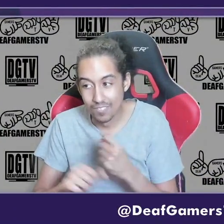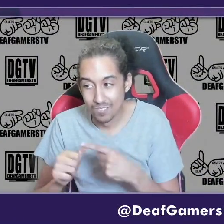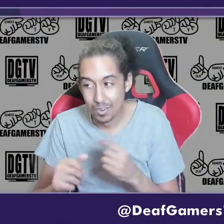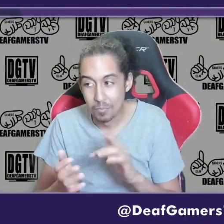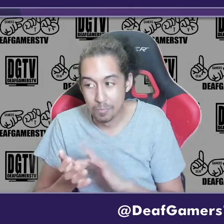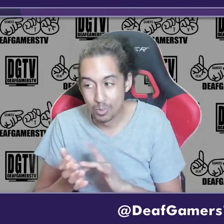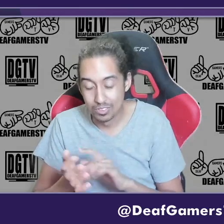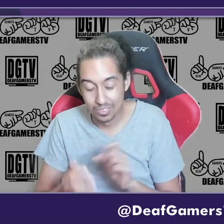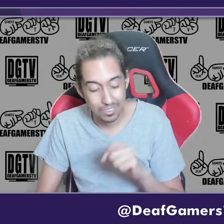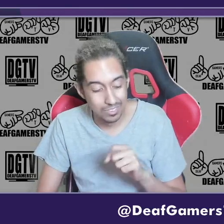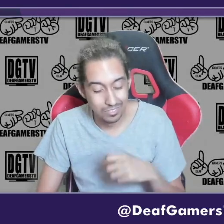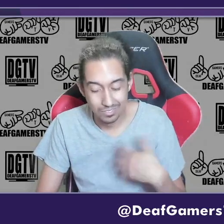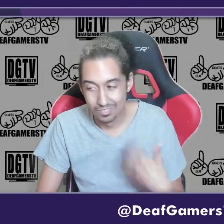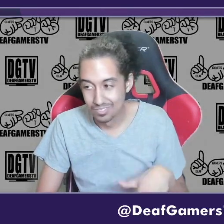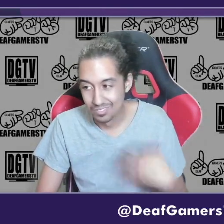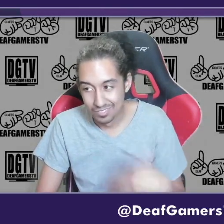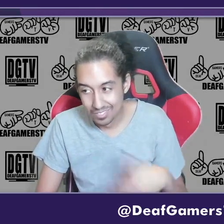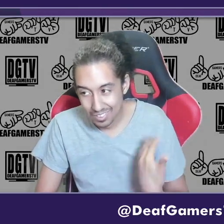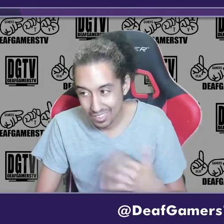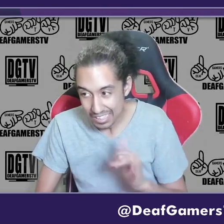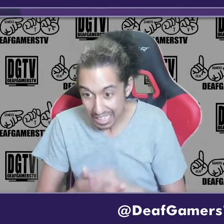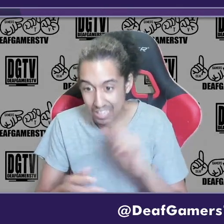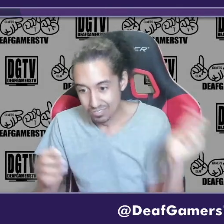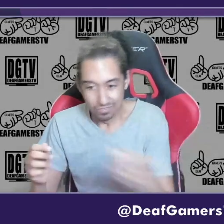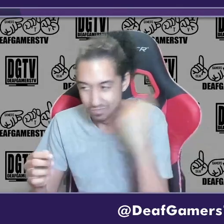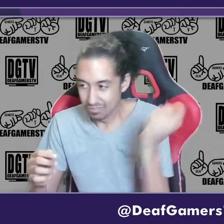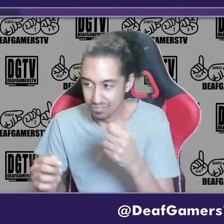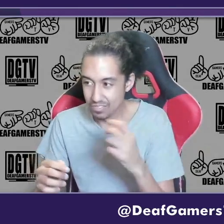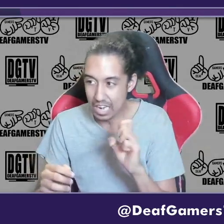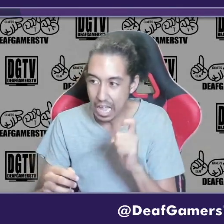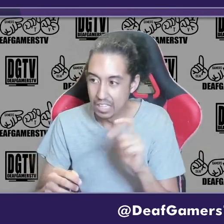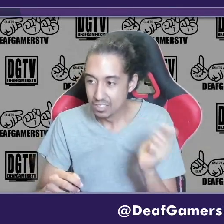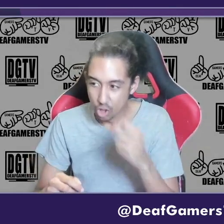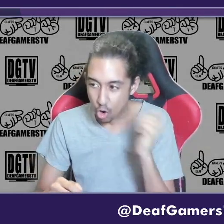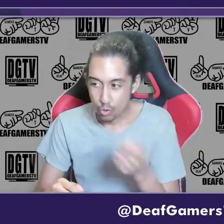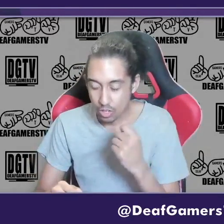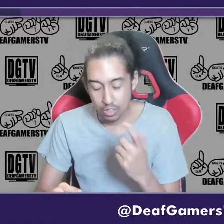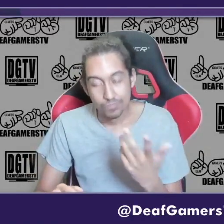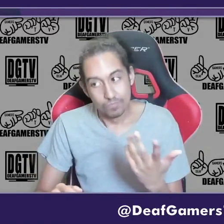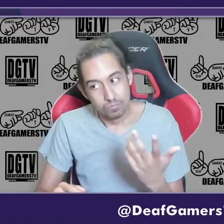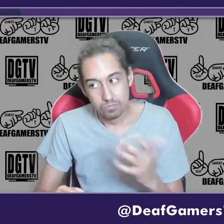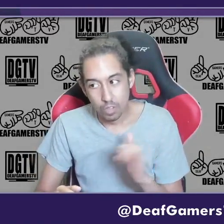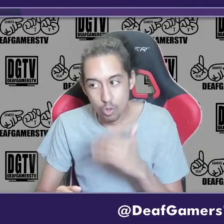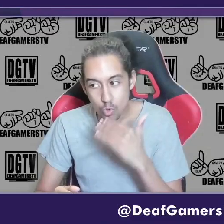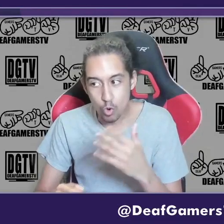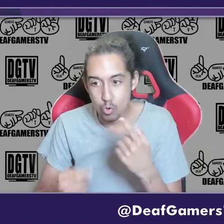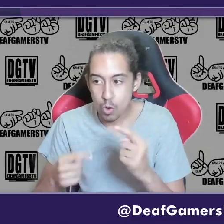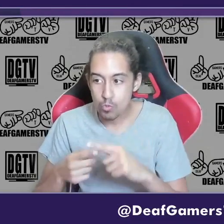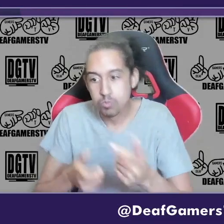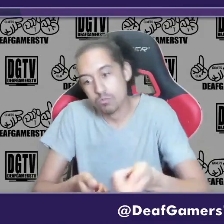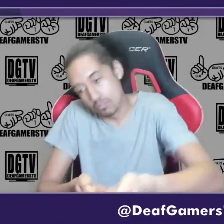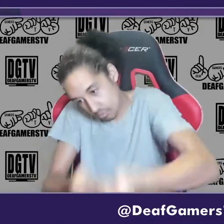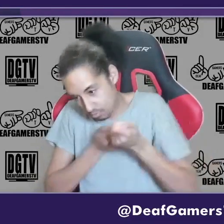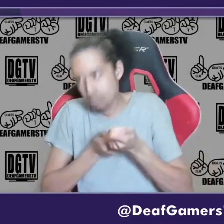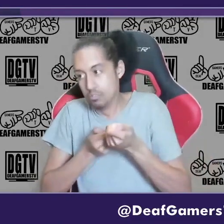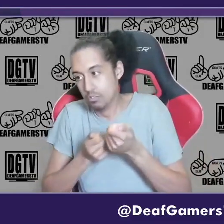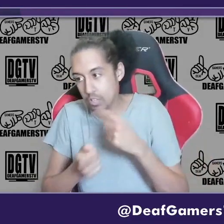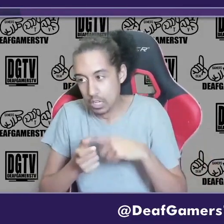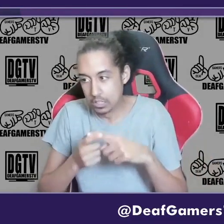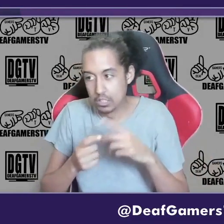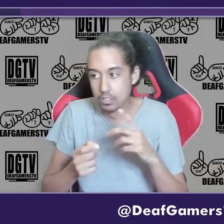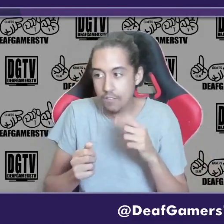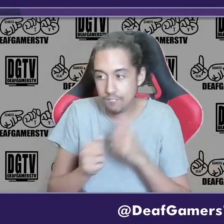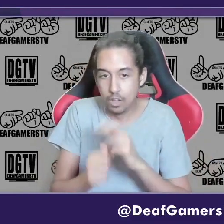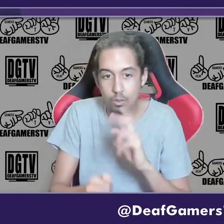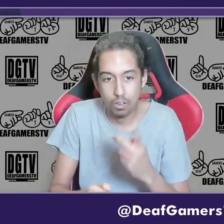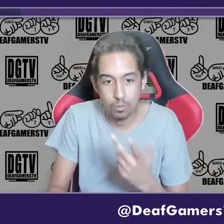two are gonna go head to head yet again Good stuff to hitman though like coming in hasn't been in the bracket in quite a while. It's been a minute since we've